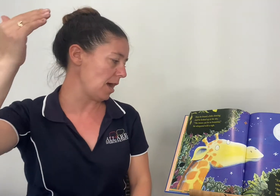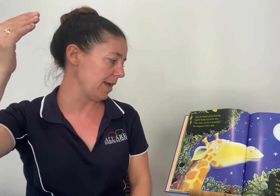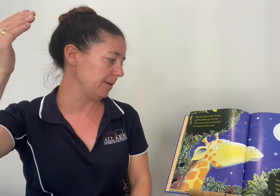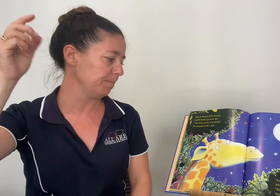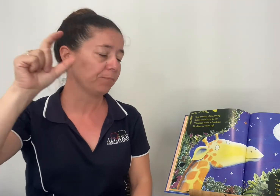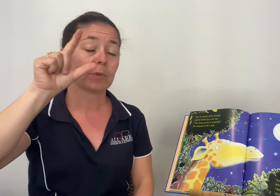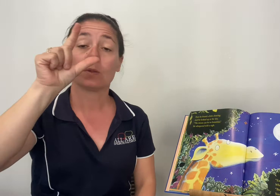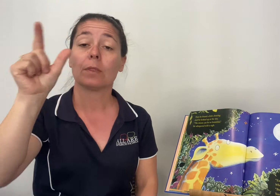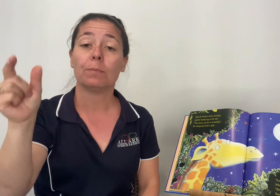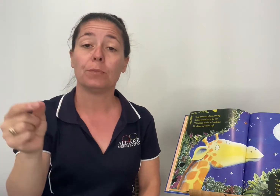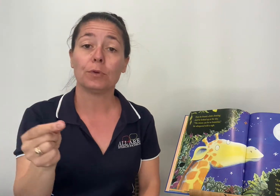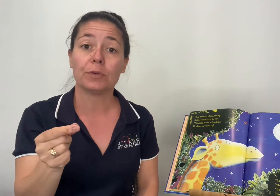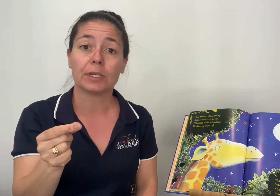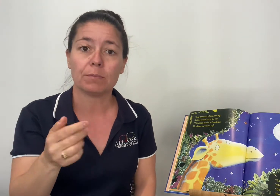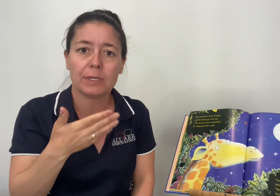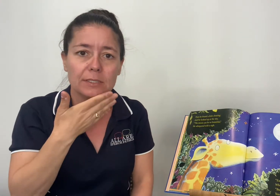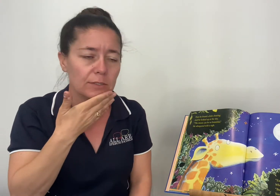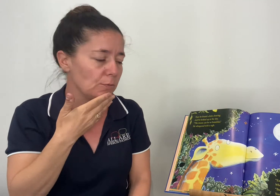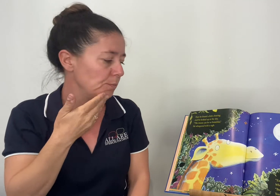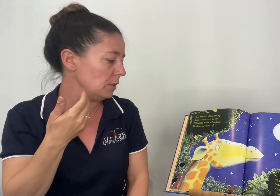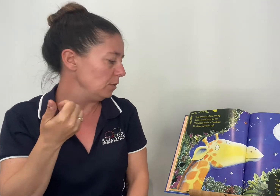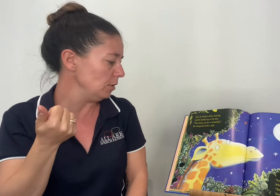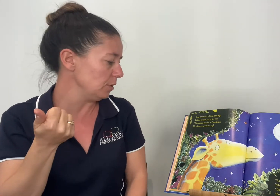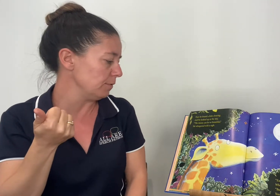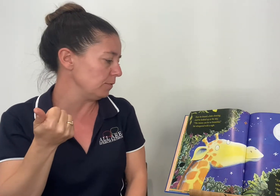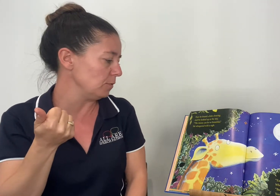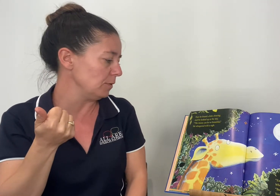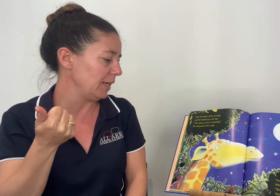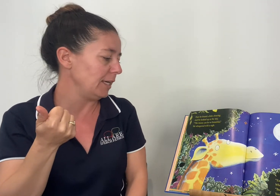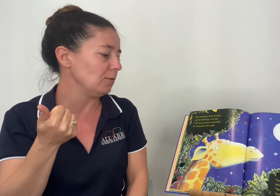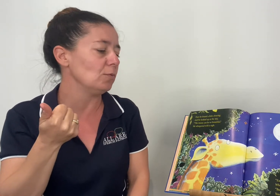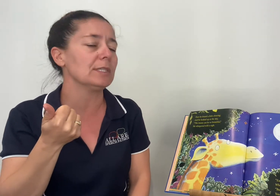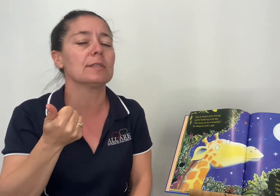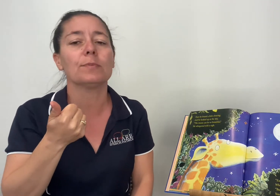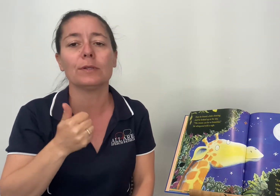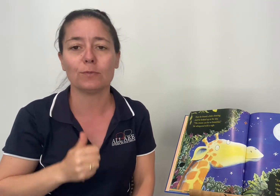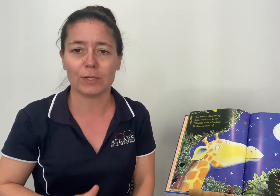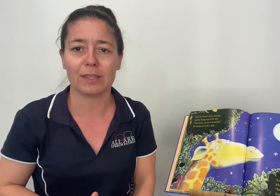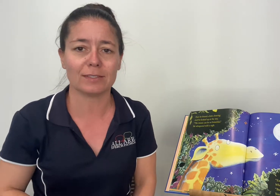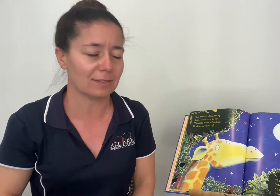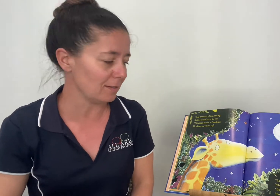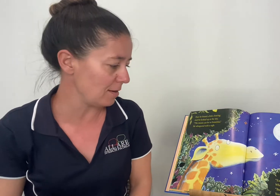sky. The moon can be so beautiful, he whispered with a sigh.